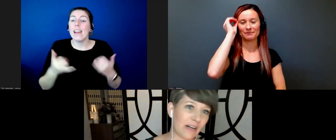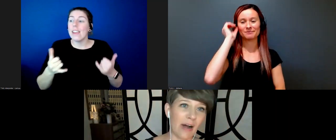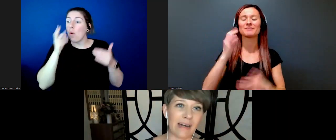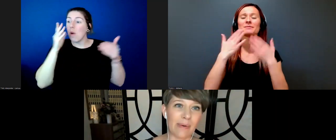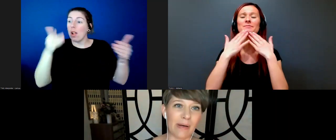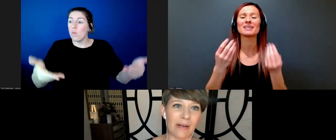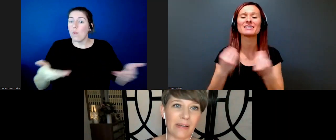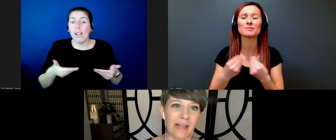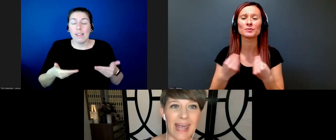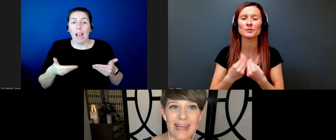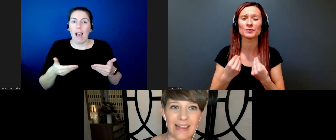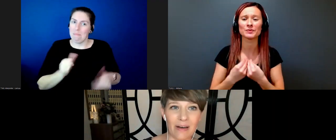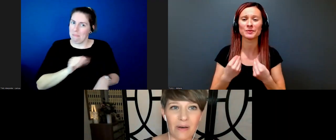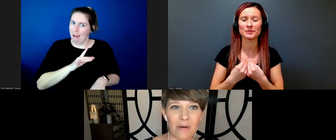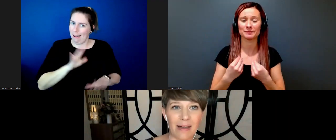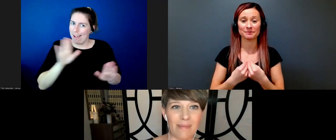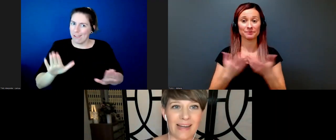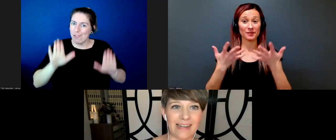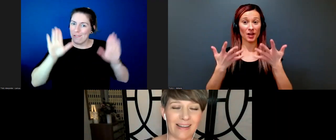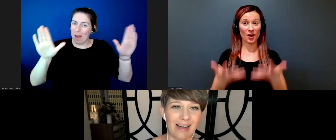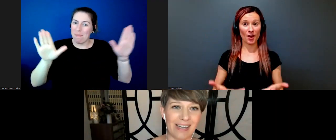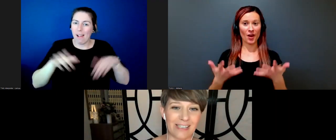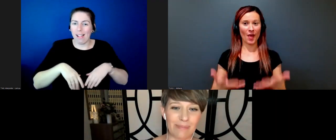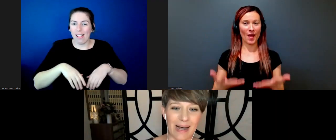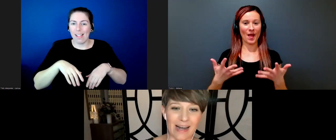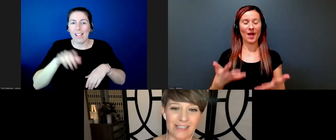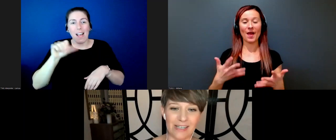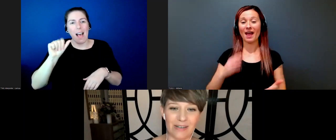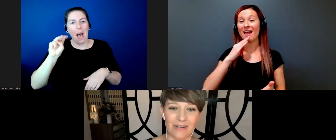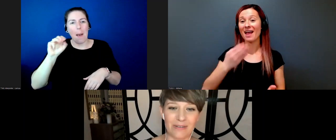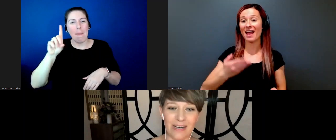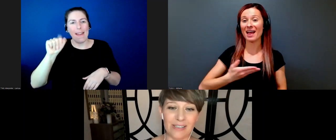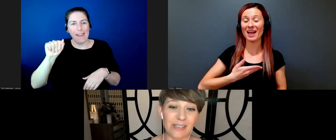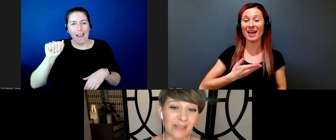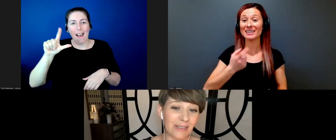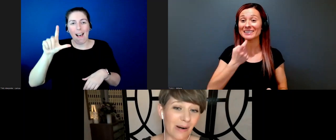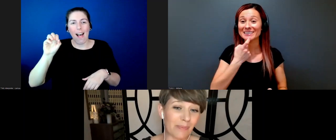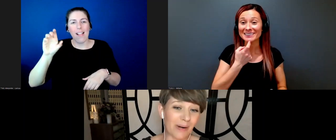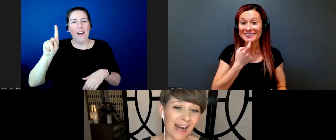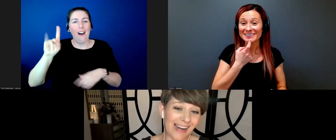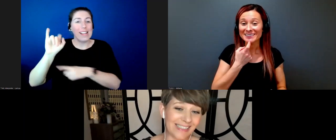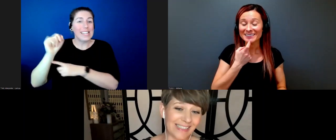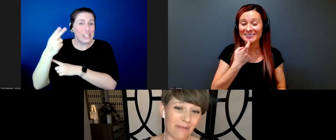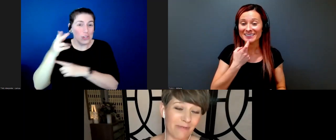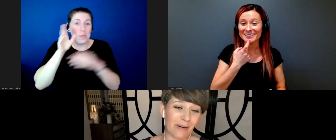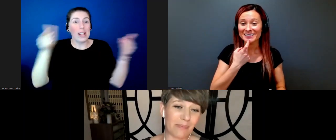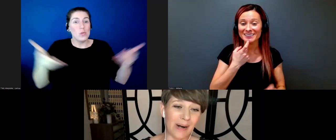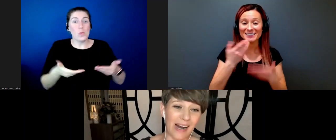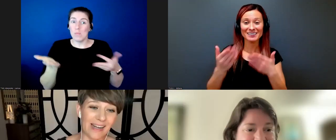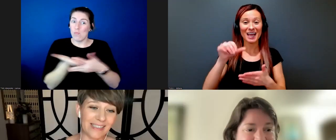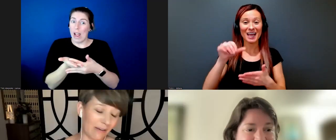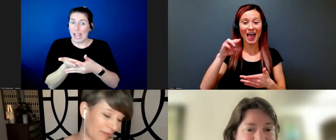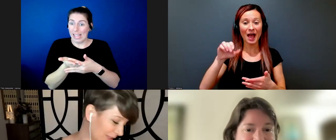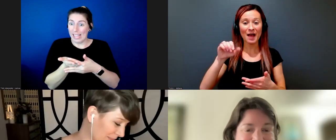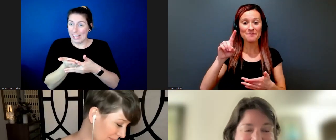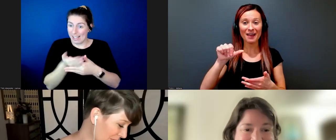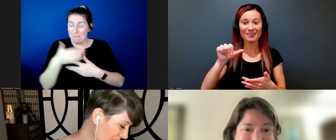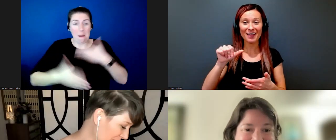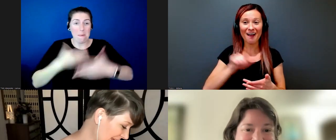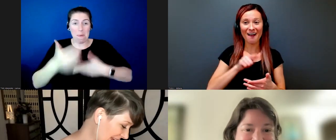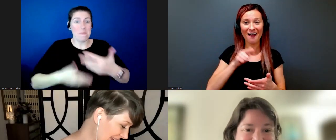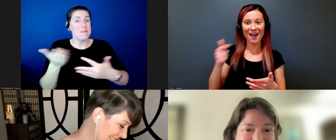the incredible Alo, Amanda Lockitch, back to introduce our break. It's time for a break. It's time for